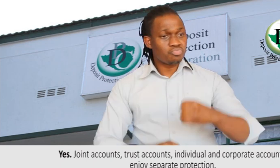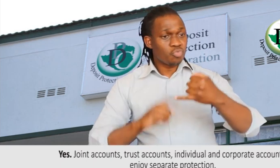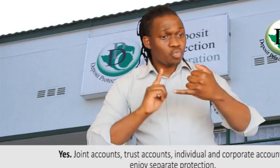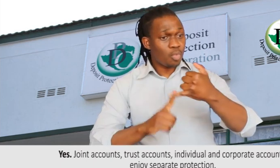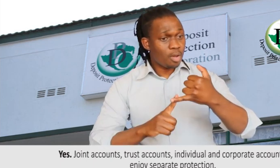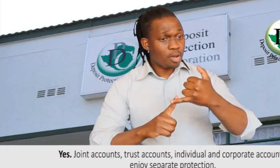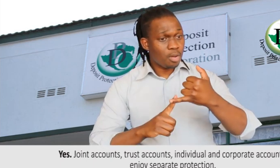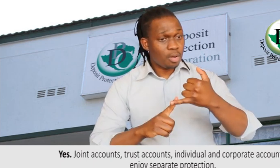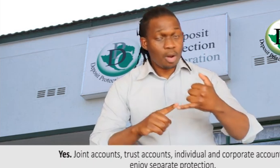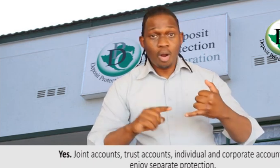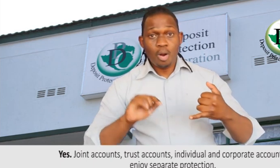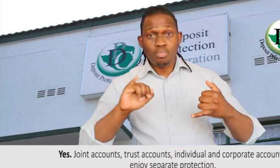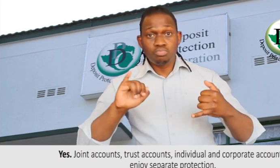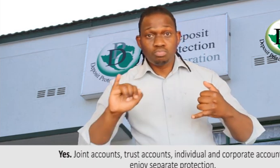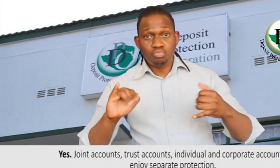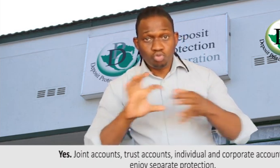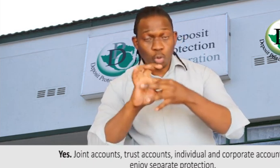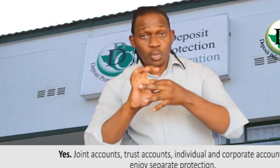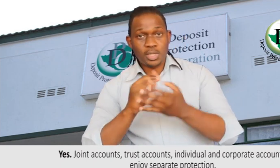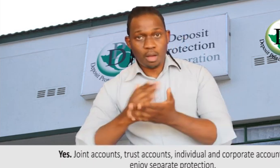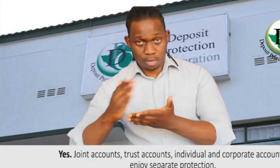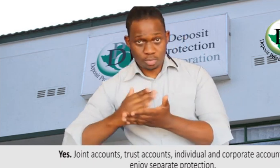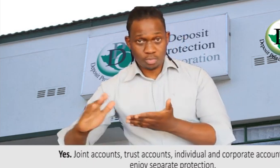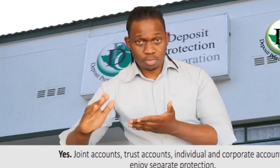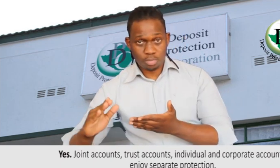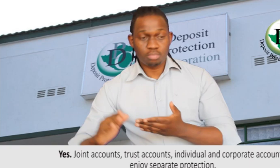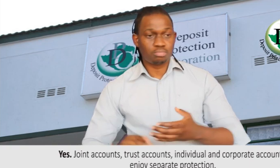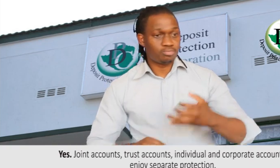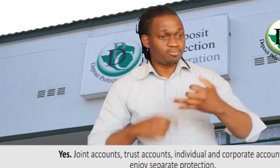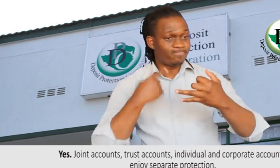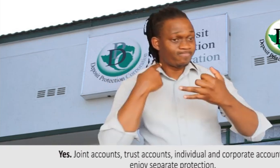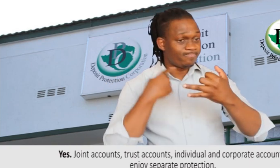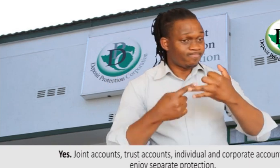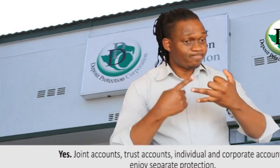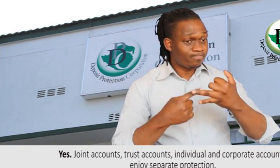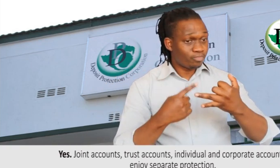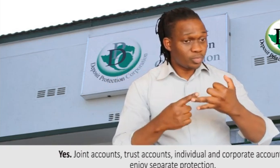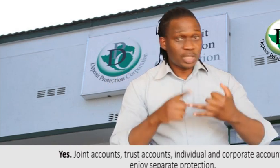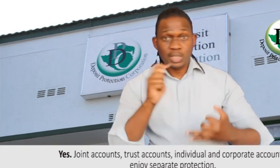Yes, joint accounts, trust accounts, individual and corporate accounts enjoy separate